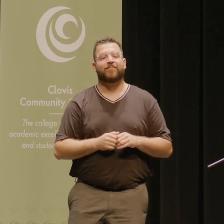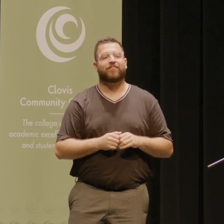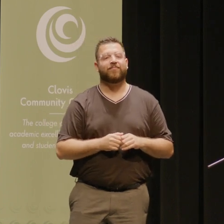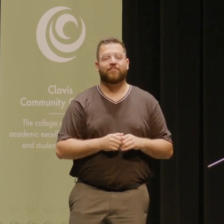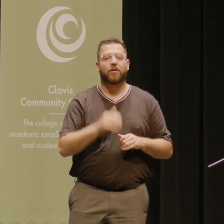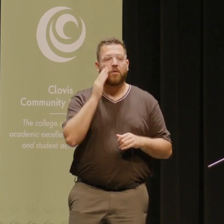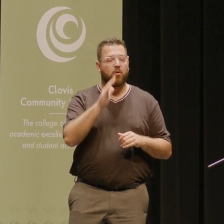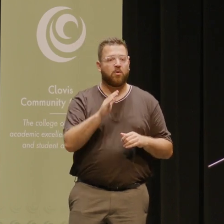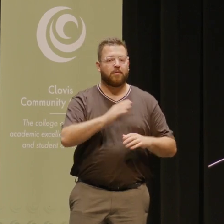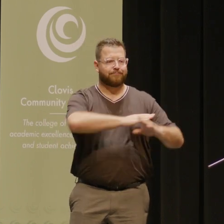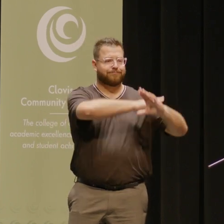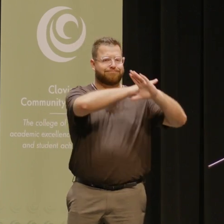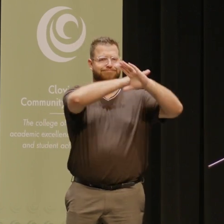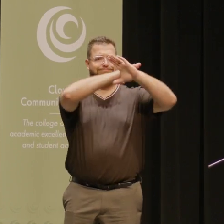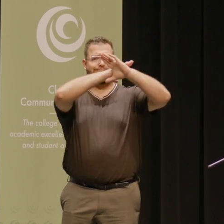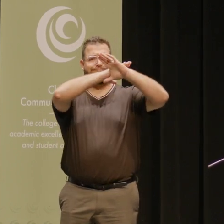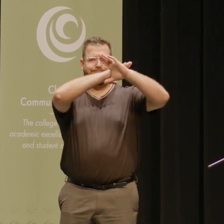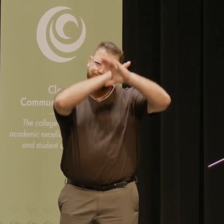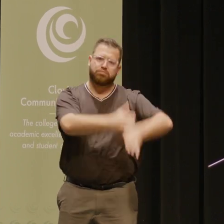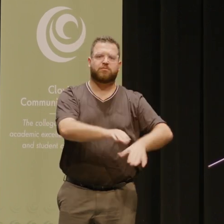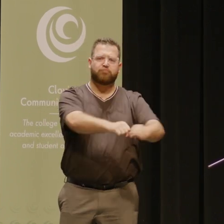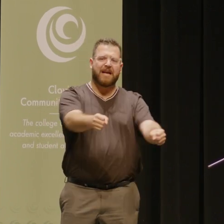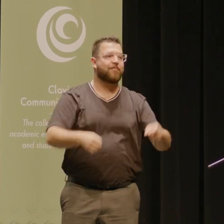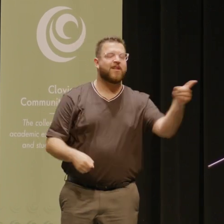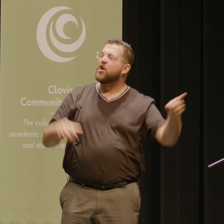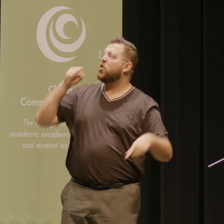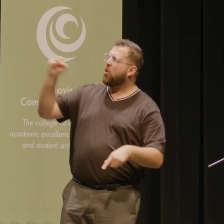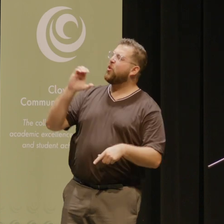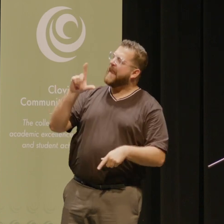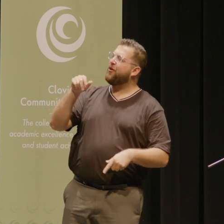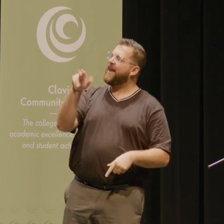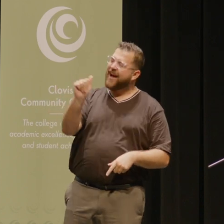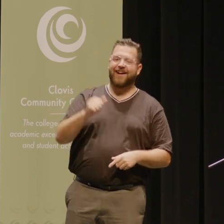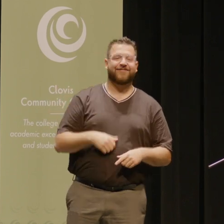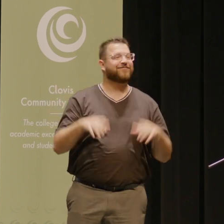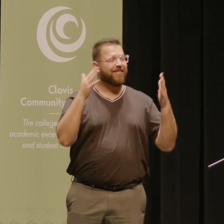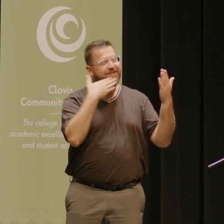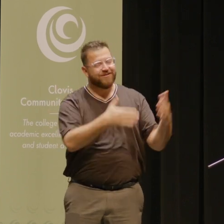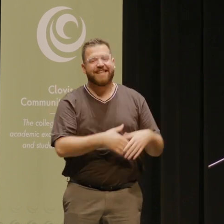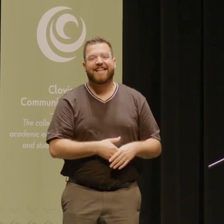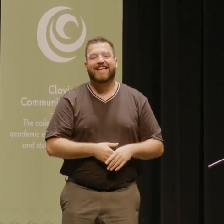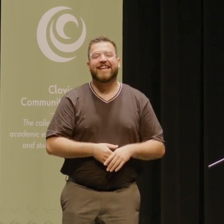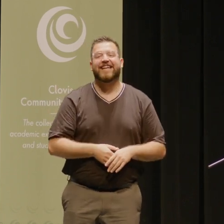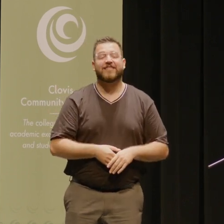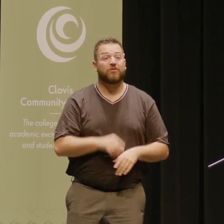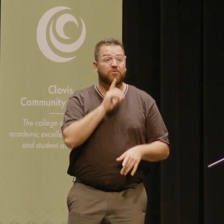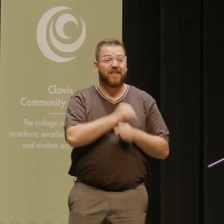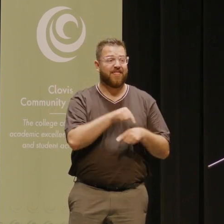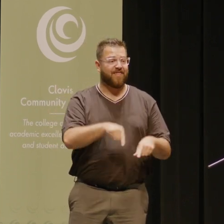breaking the barriers. This is mine. So, thank you. So personally, it hits